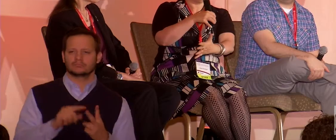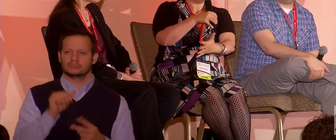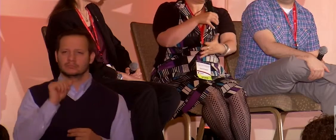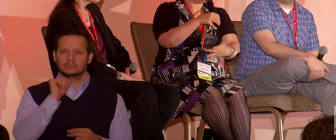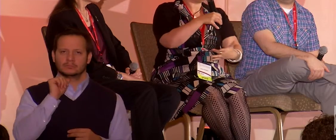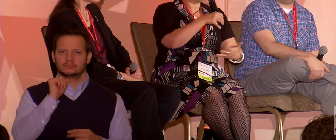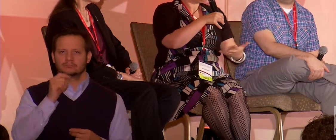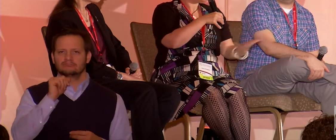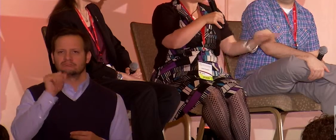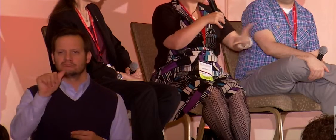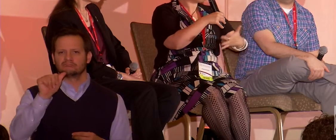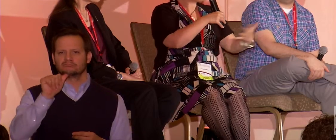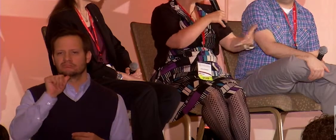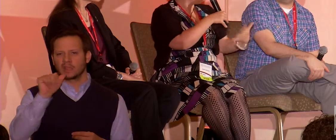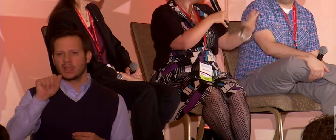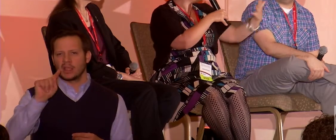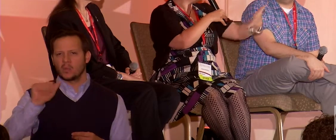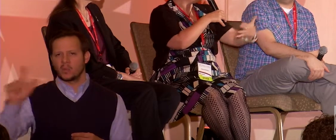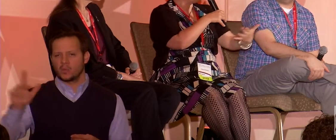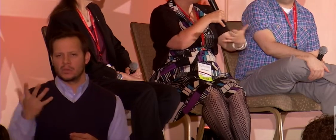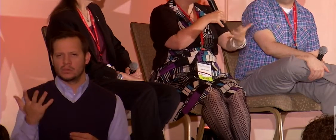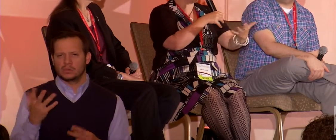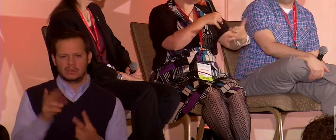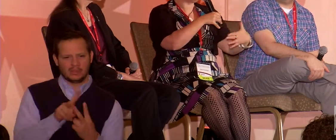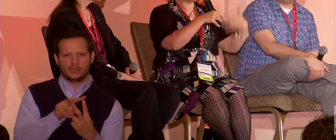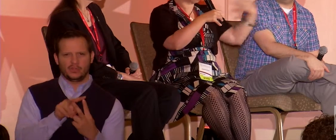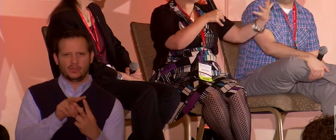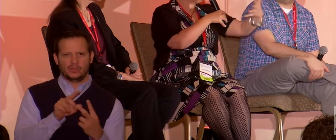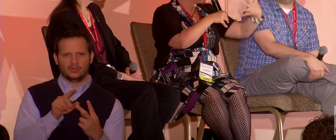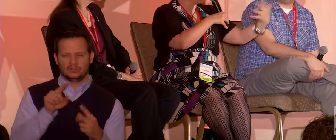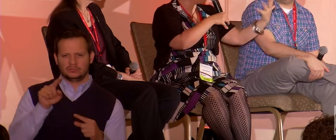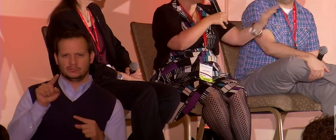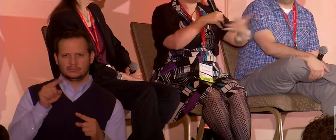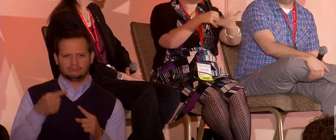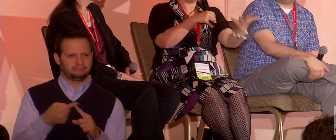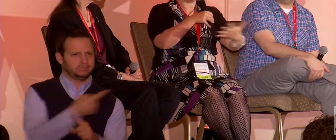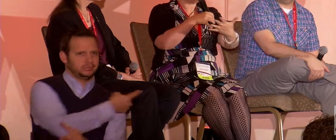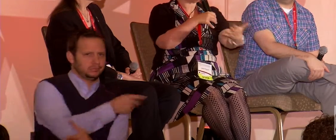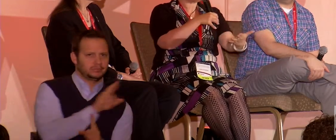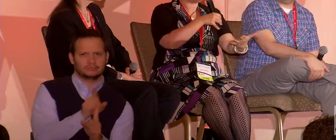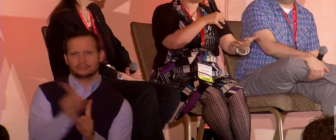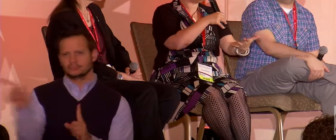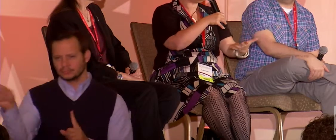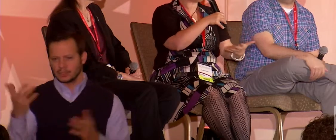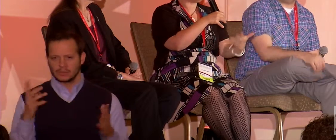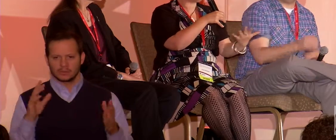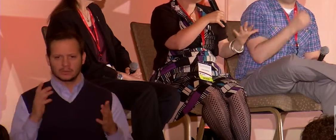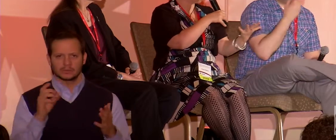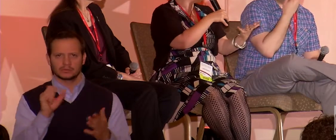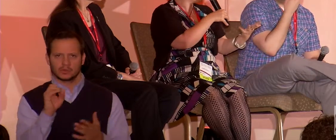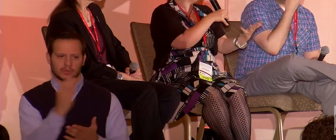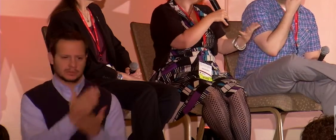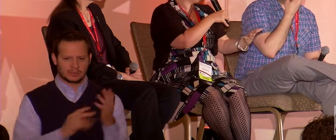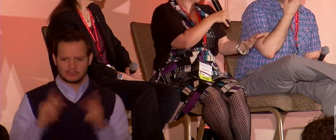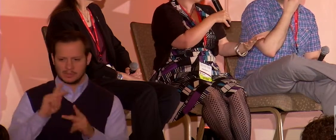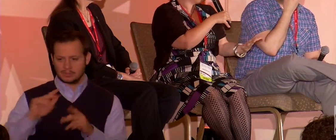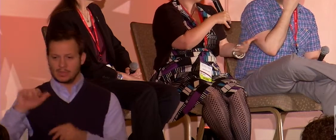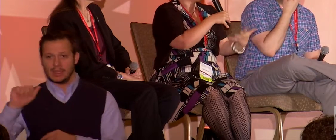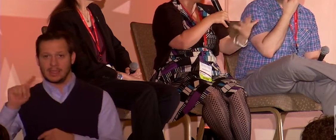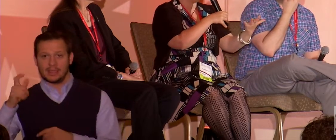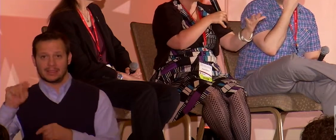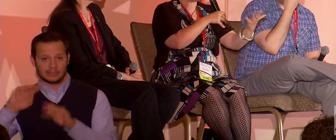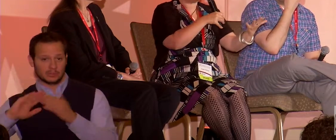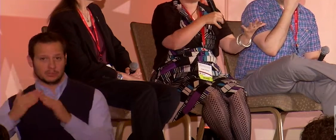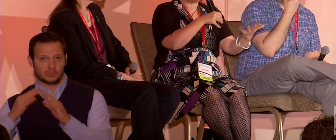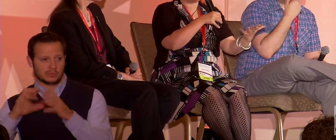all. And I see that both from people who are in these other communities and who are in the atheist community. It's like people in the atheist community